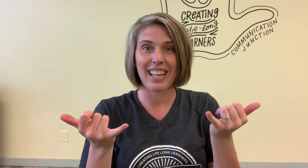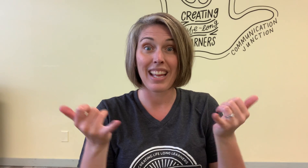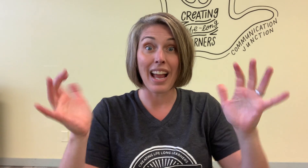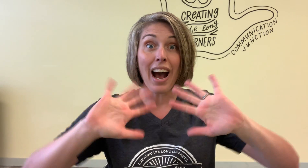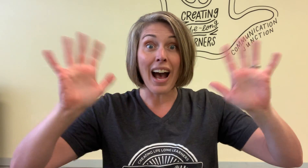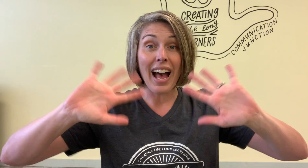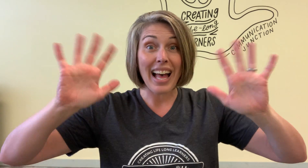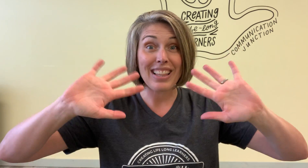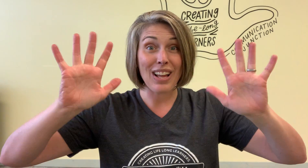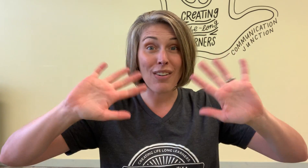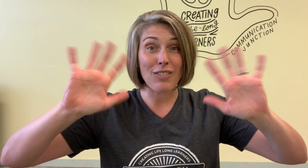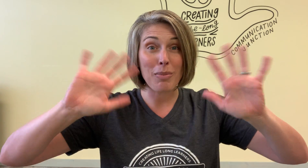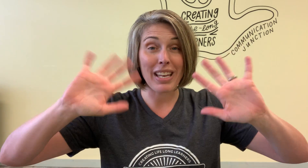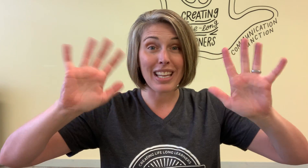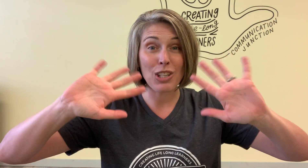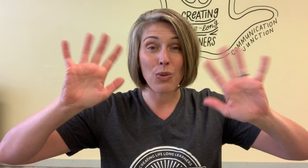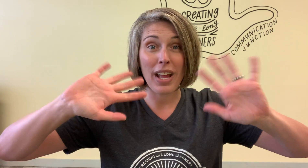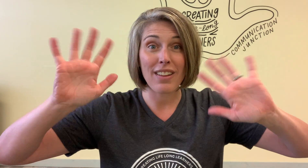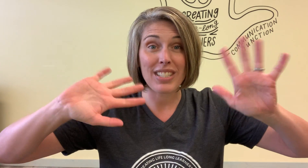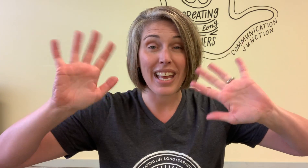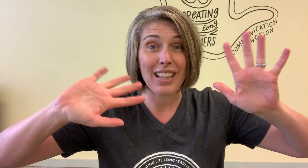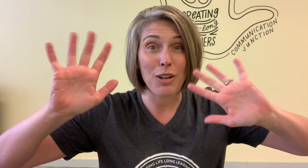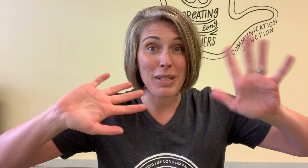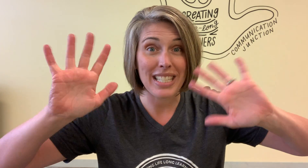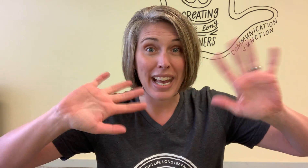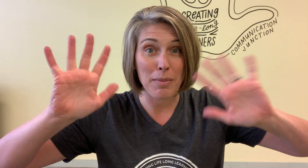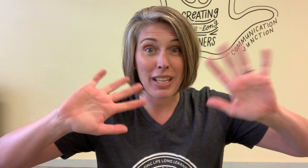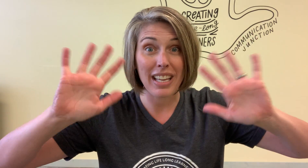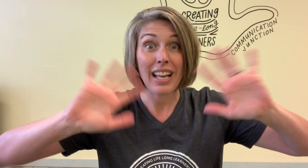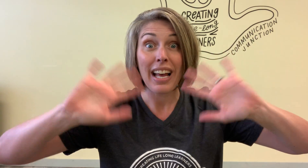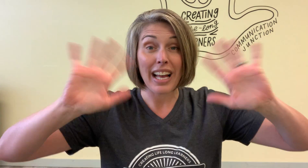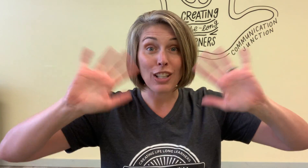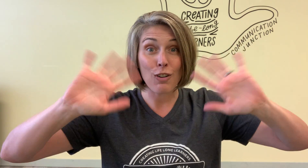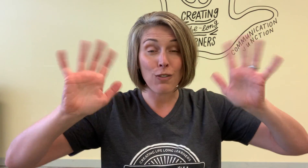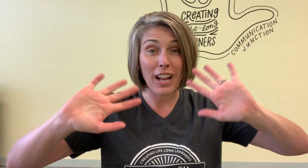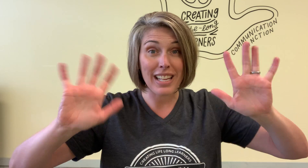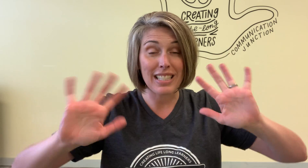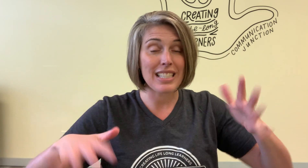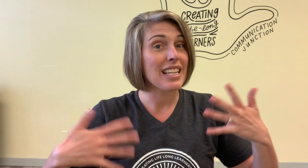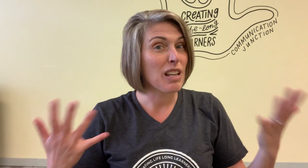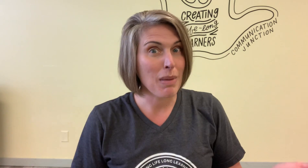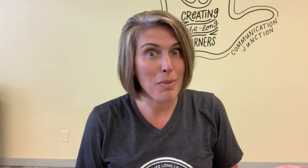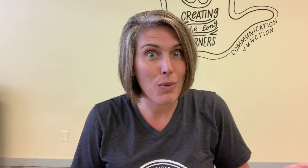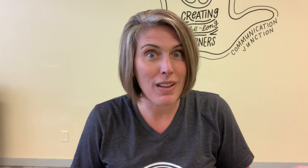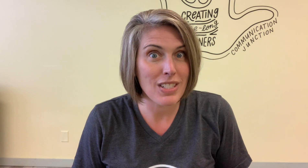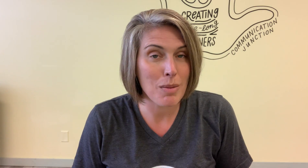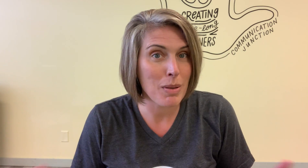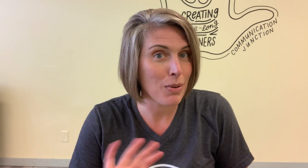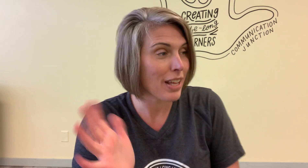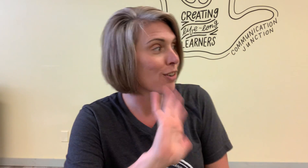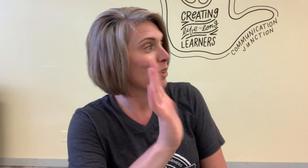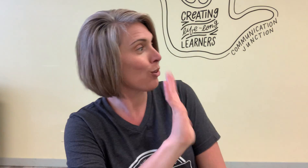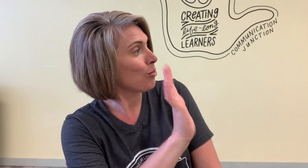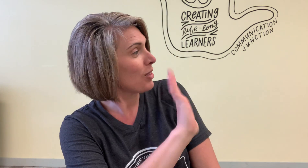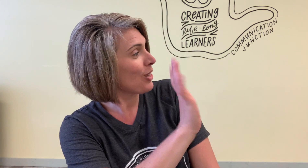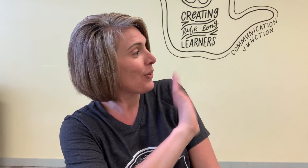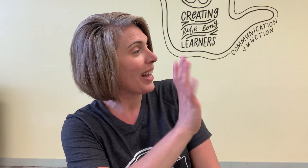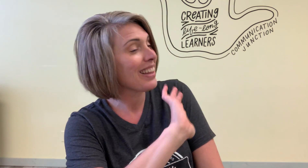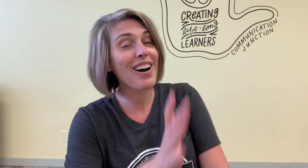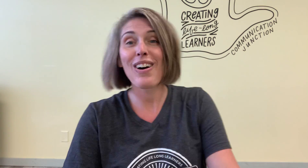today. Hello everybody, can you wave? Say hello, Miss Abby. Hello friends. Maybe wave to the people that are in the room with you.